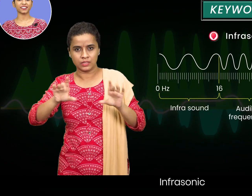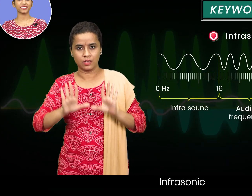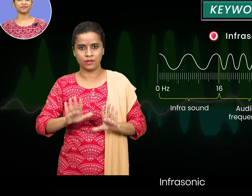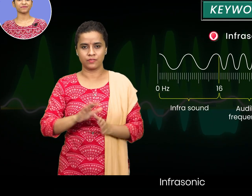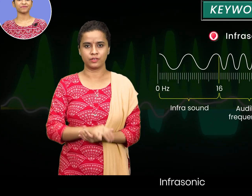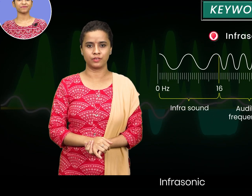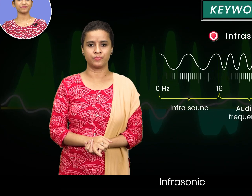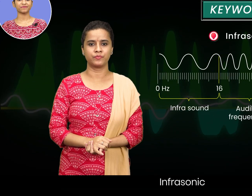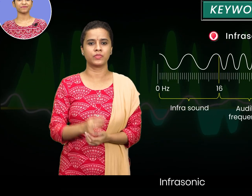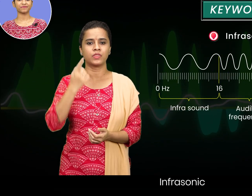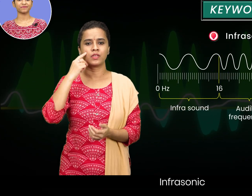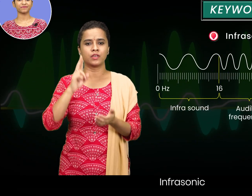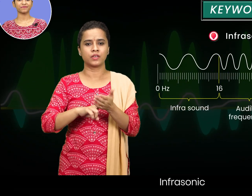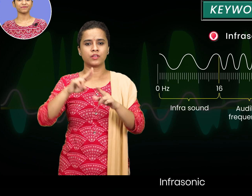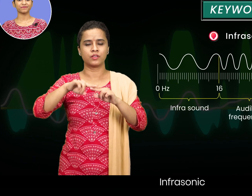infrasonic,